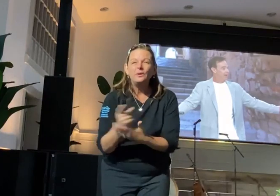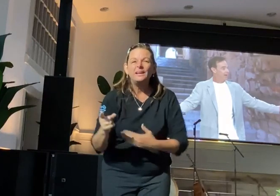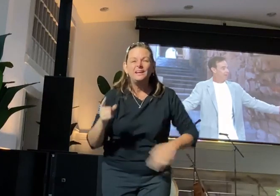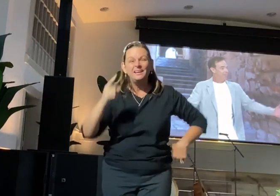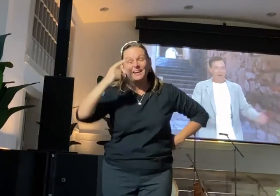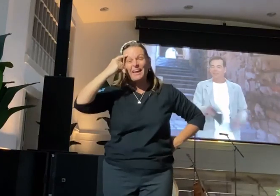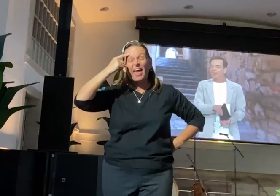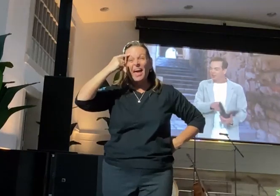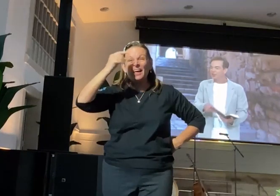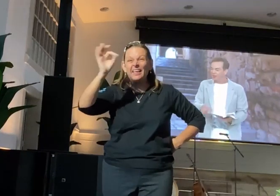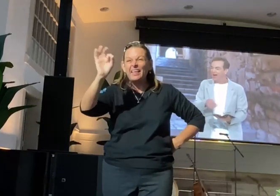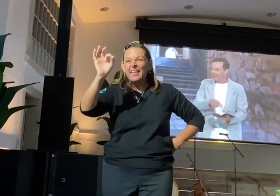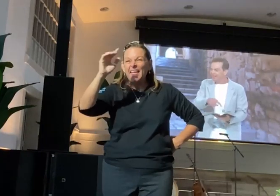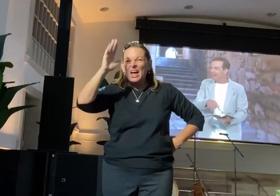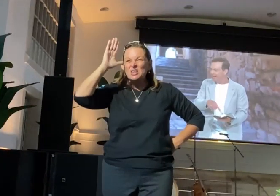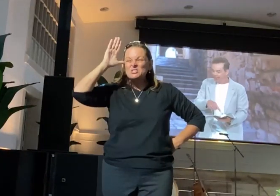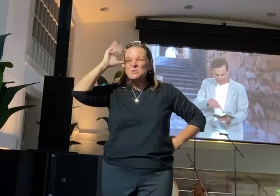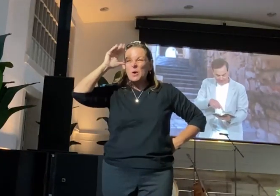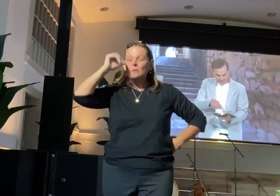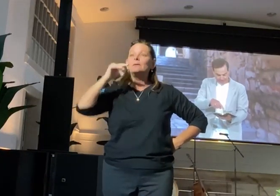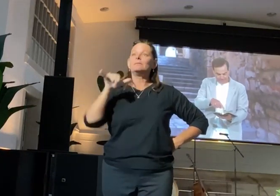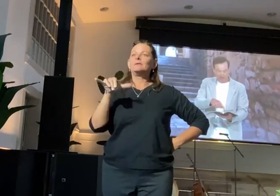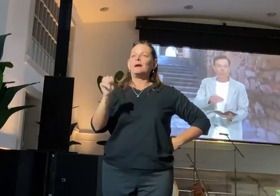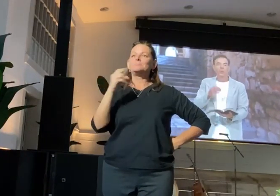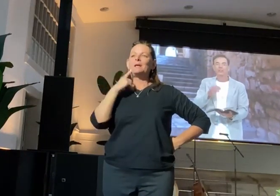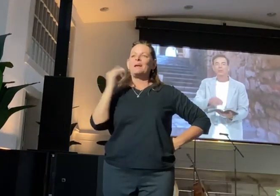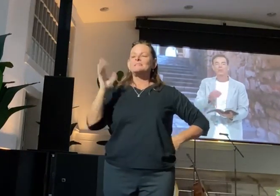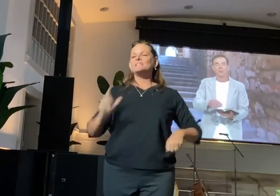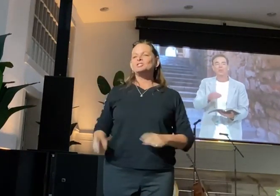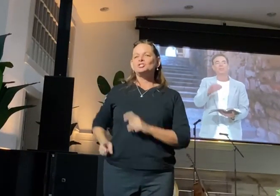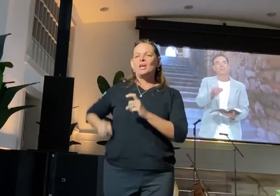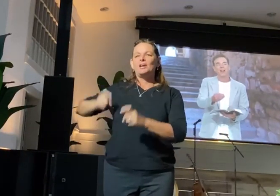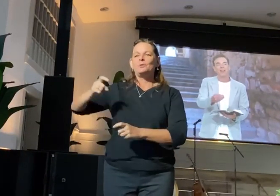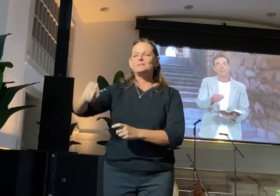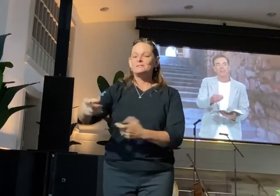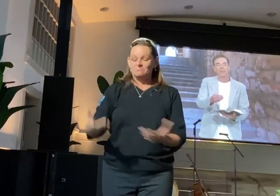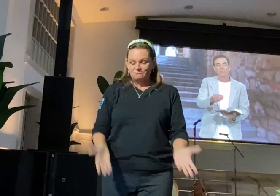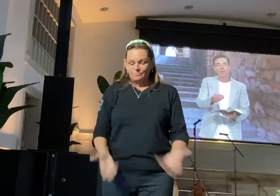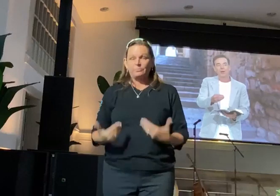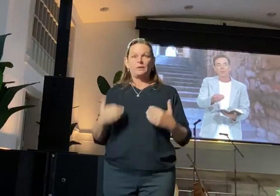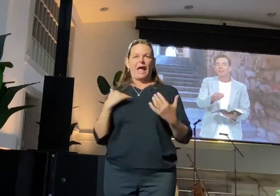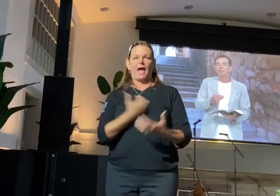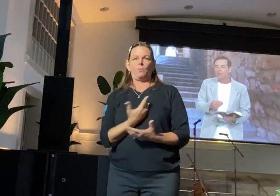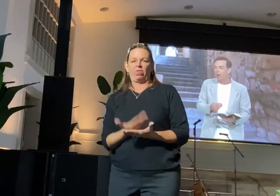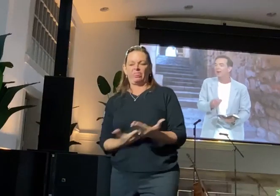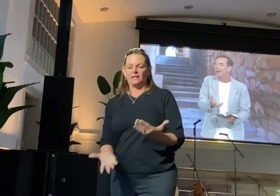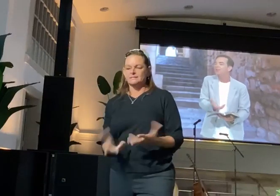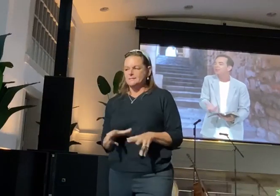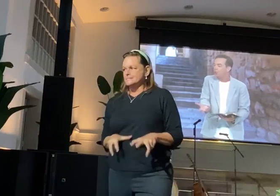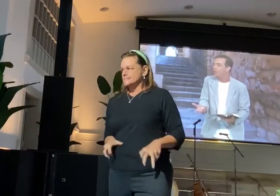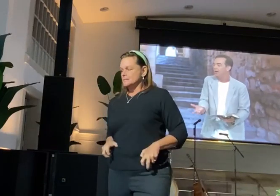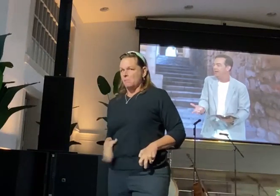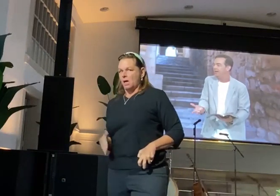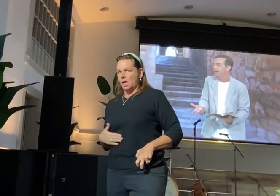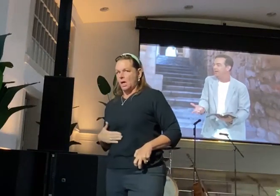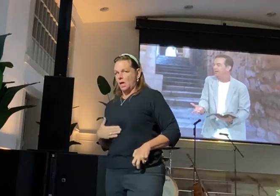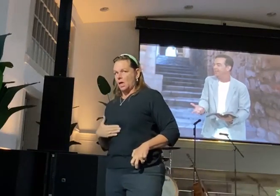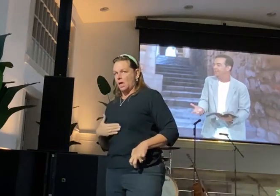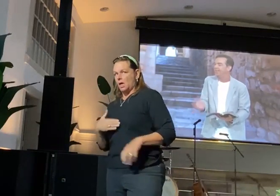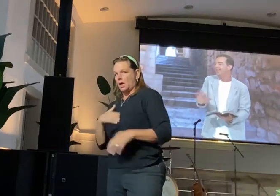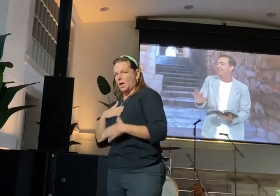Yeah, because of his generosity. See, when we're generous with our stuff, we get to be a part of God's